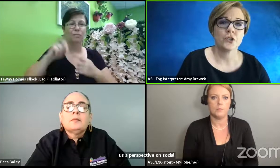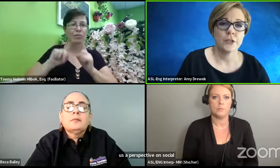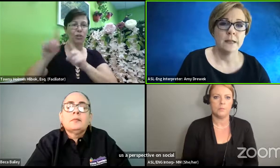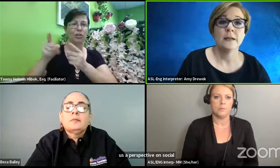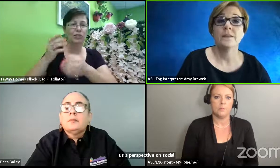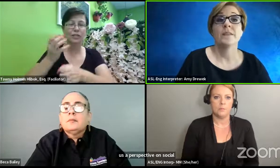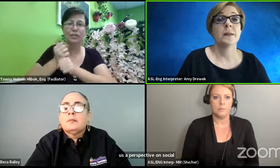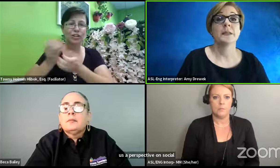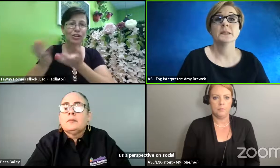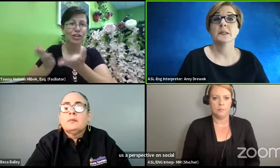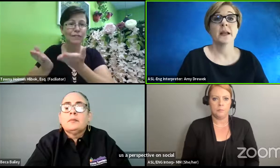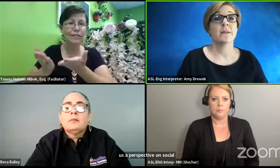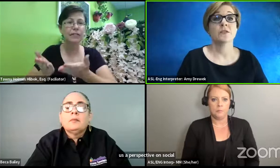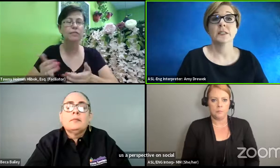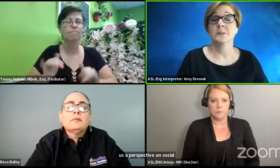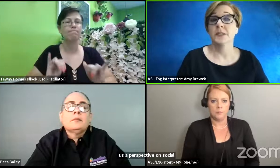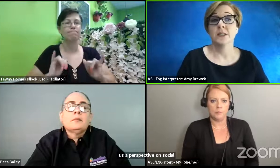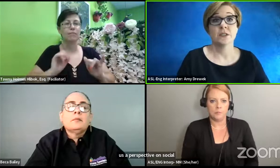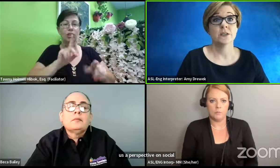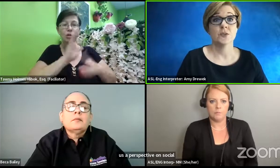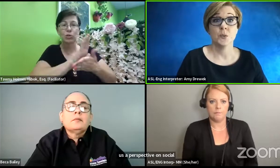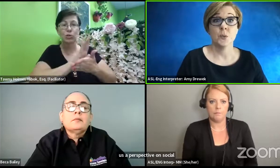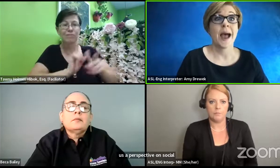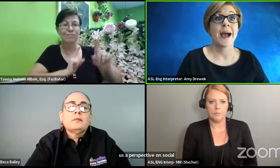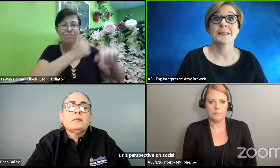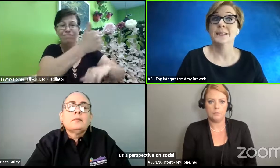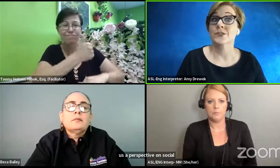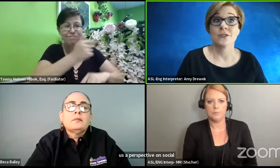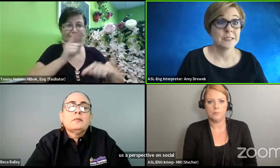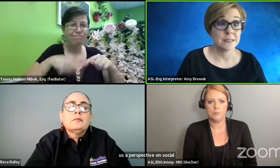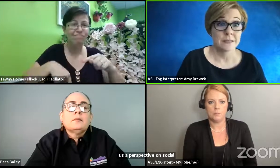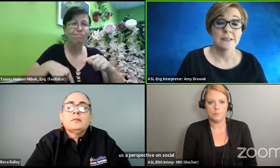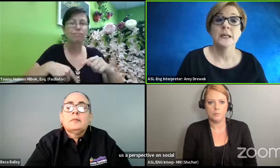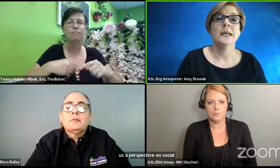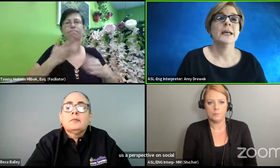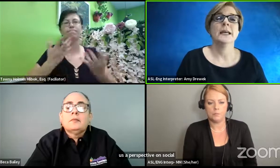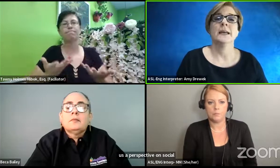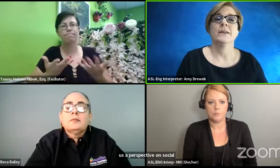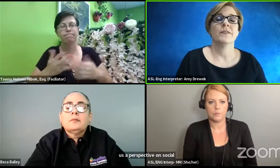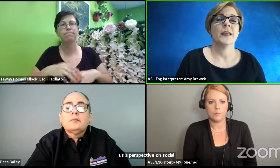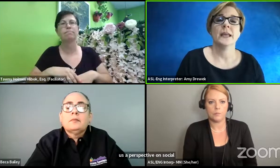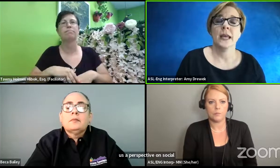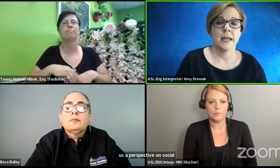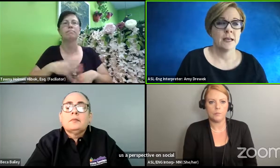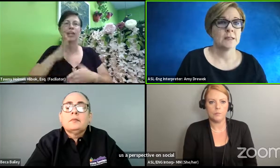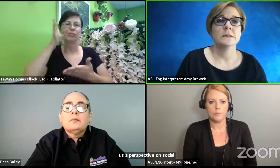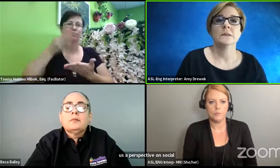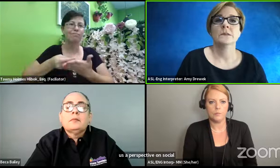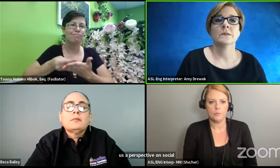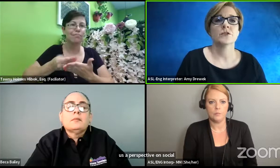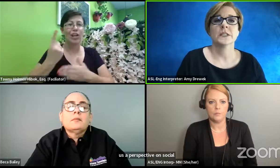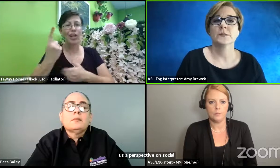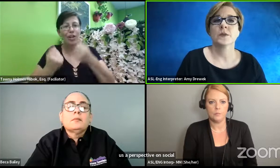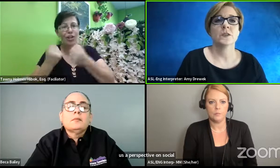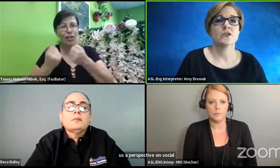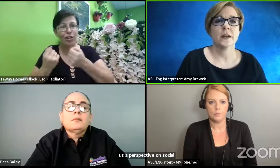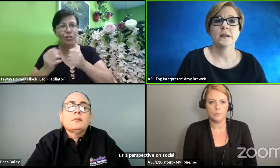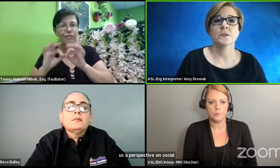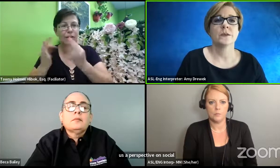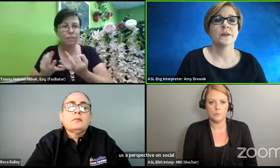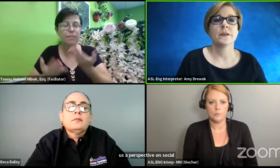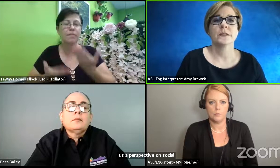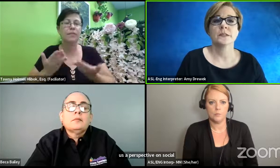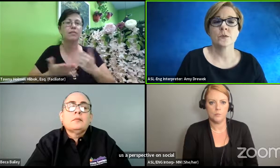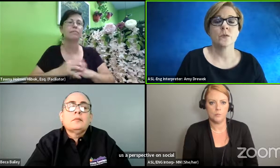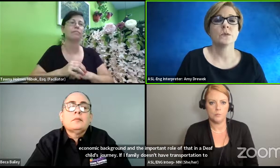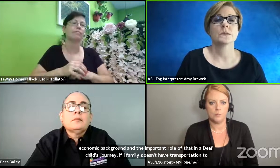child's journey. If a family doesn't have transportation to access services, if they can't transport their